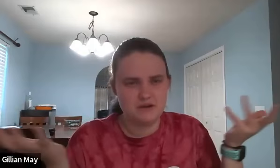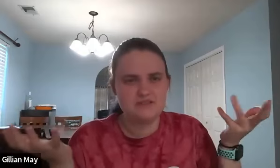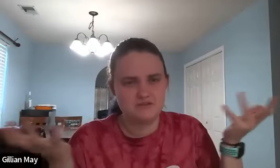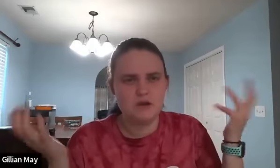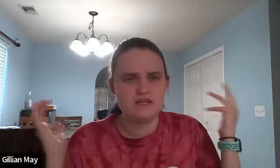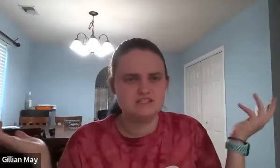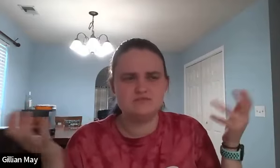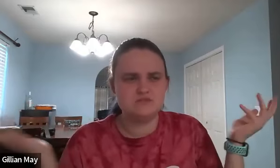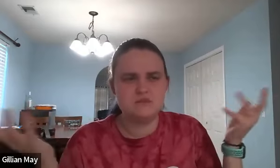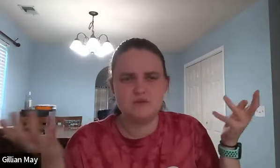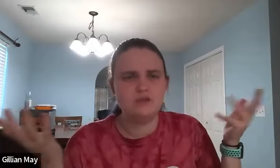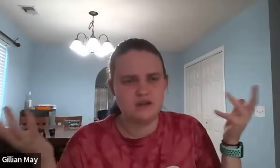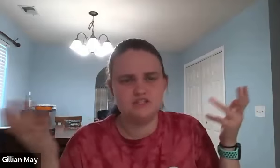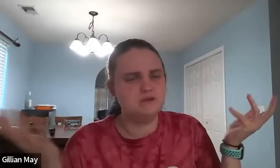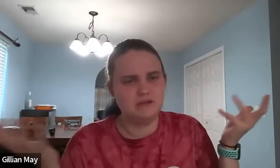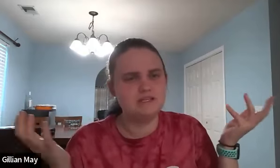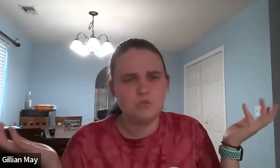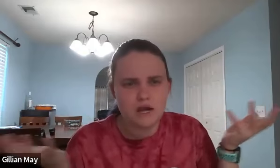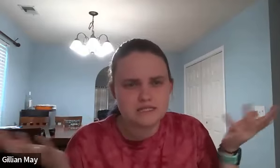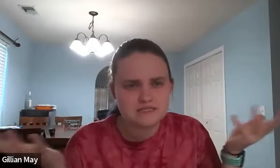when I think of what, is something that we kind of do anyways. What?